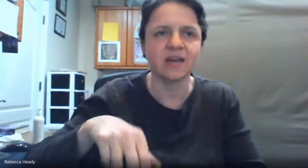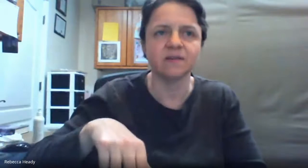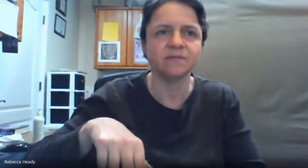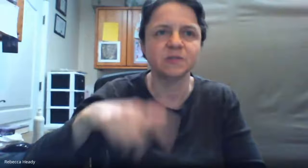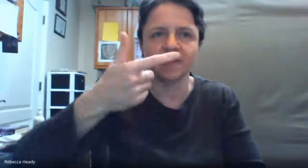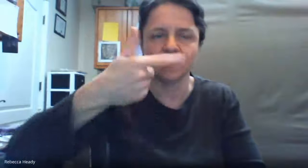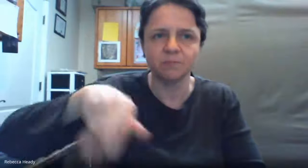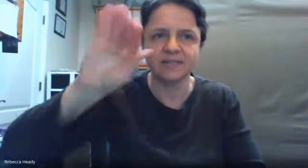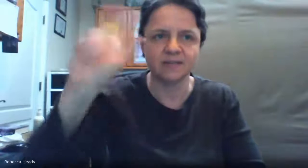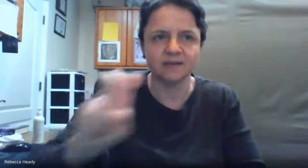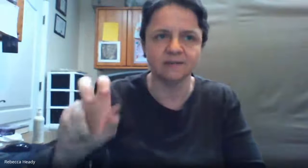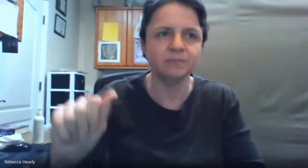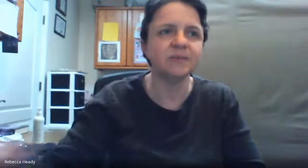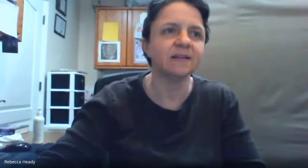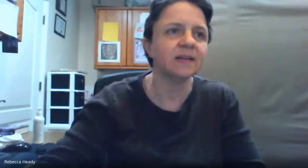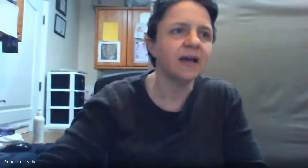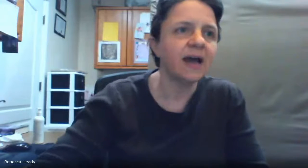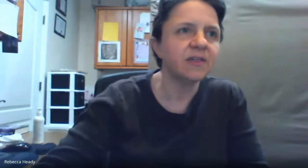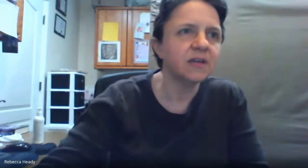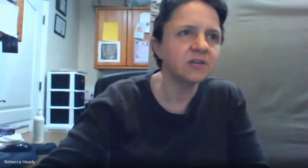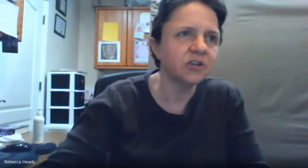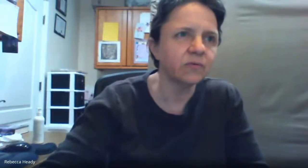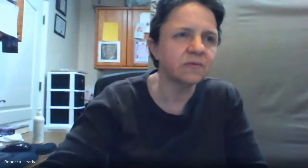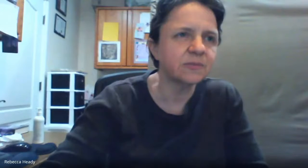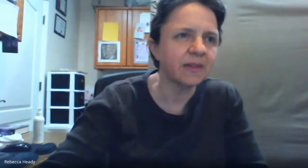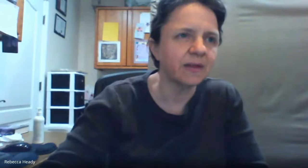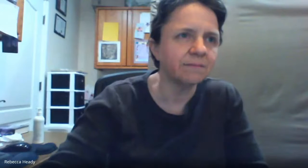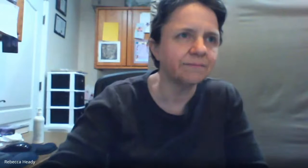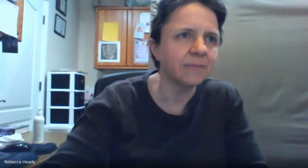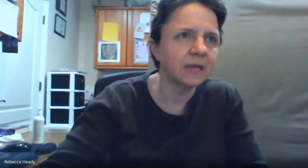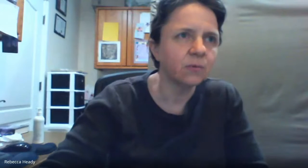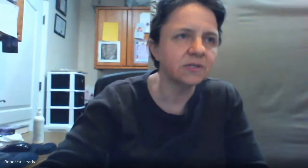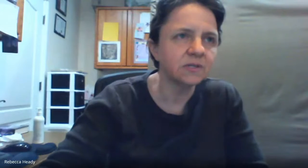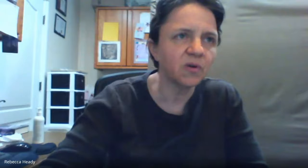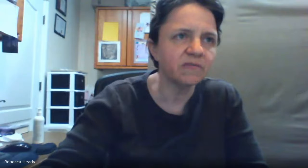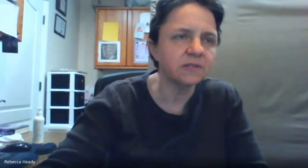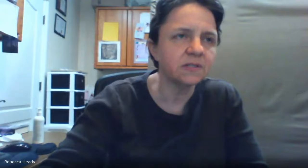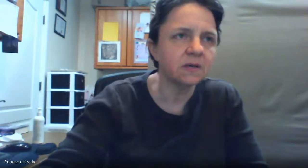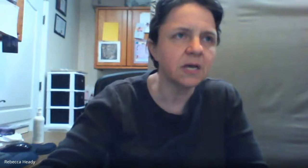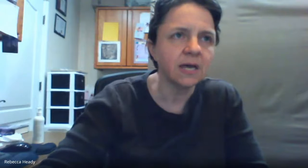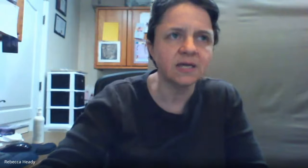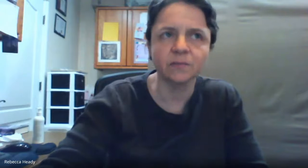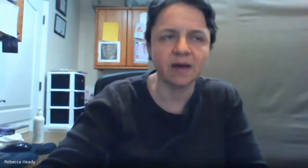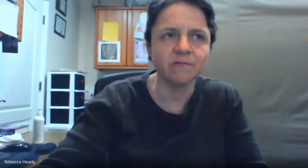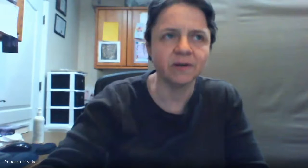kind of spelling it pizza? But I think he showed spelling it was his preference. And he's from California,